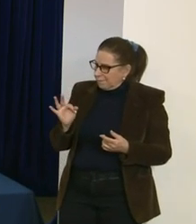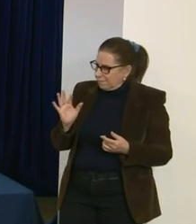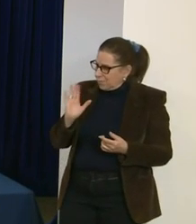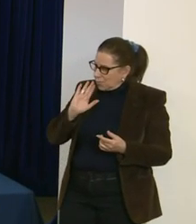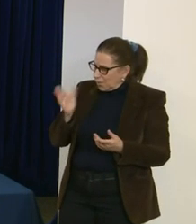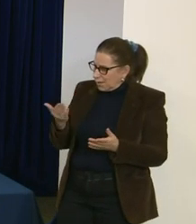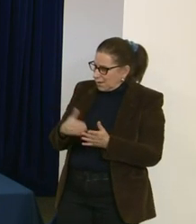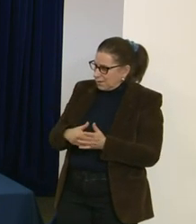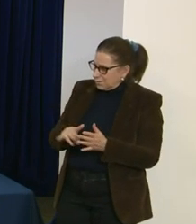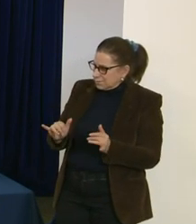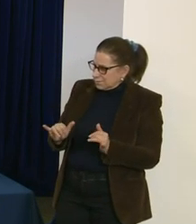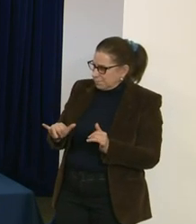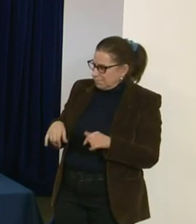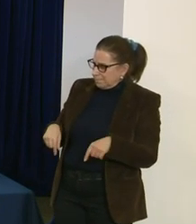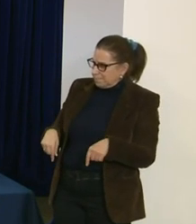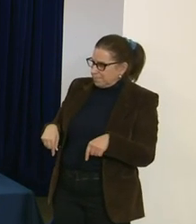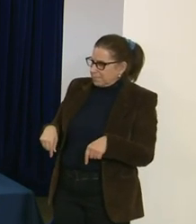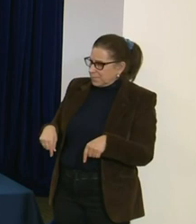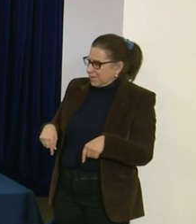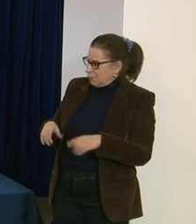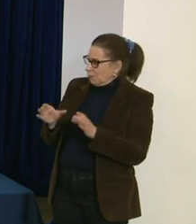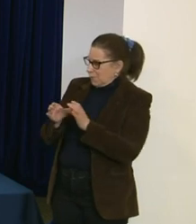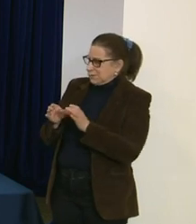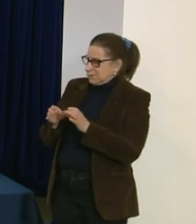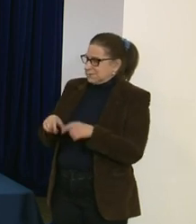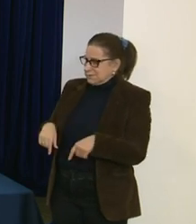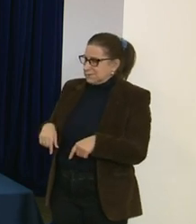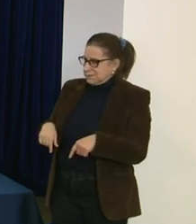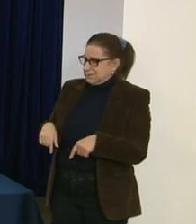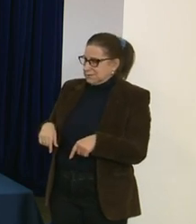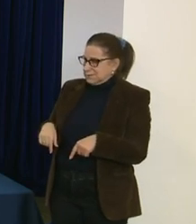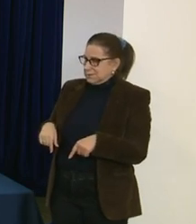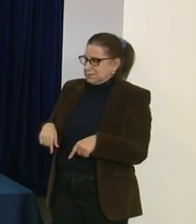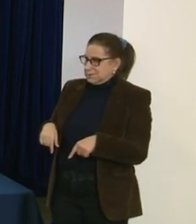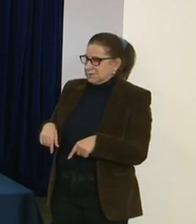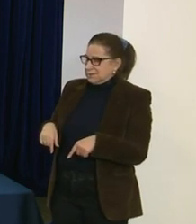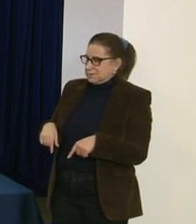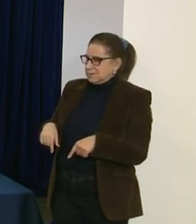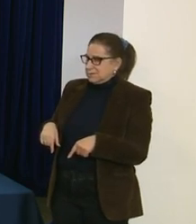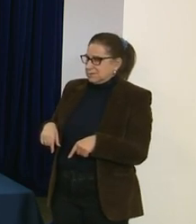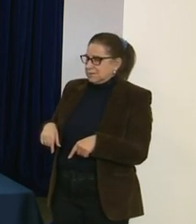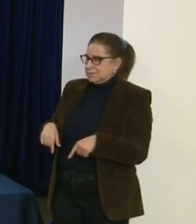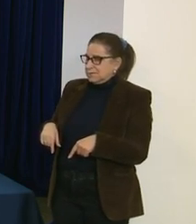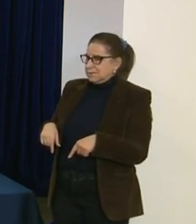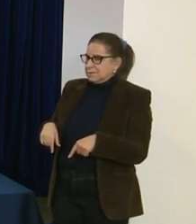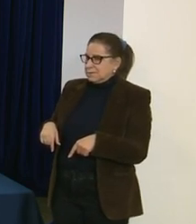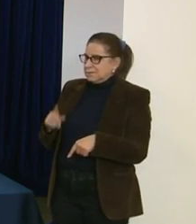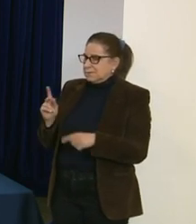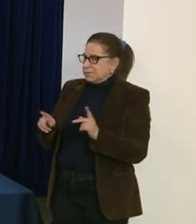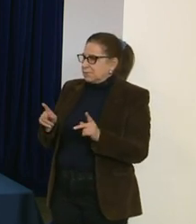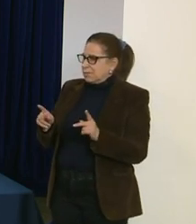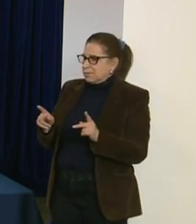crisis? Something that could be done when people are not on the street, or would that be